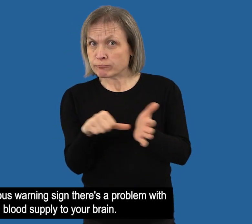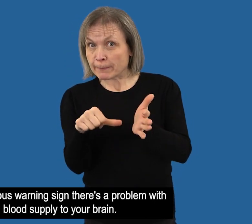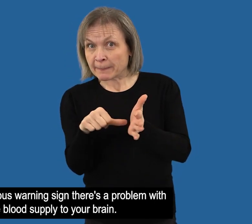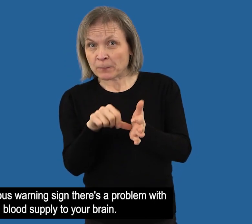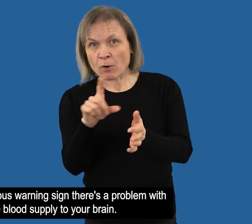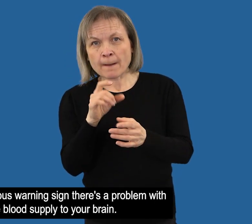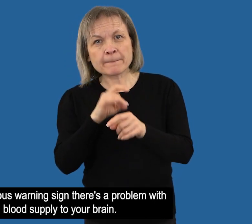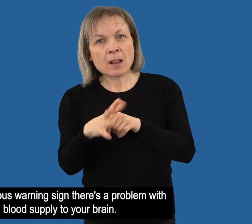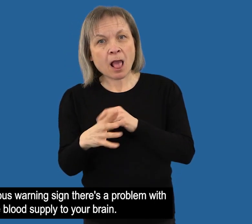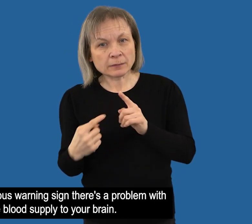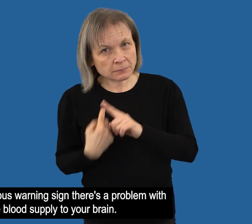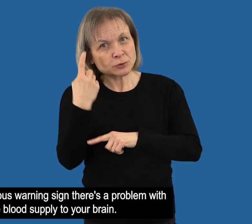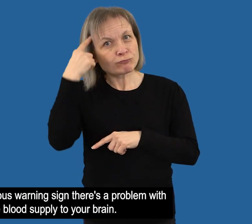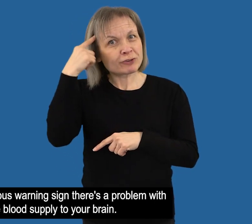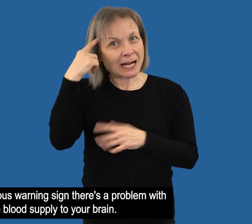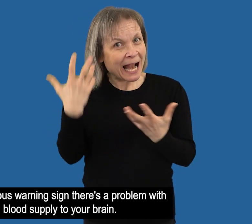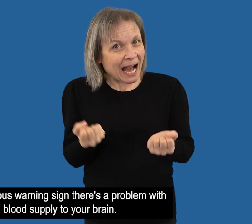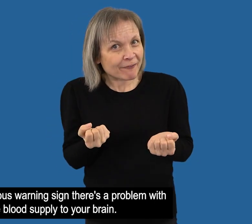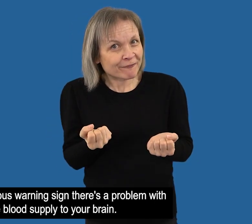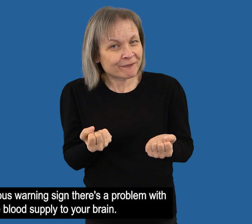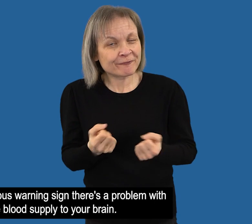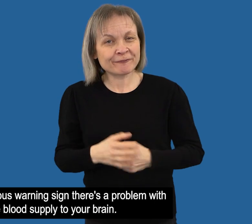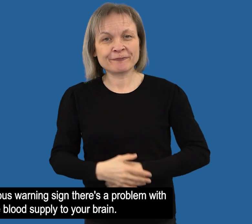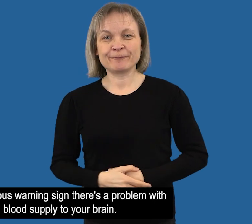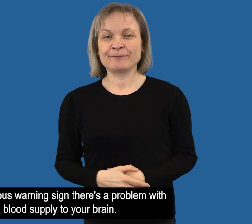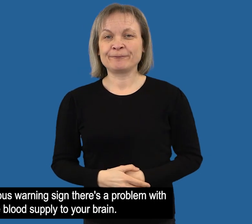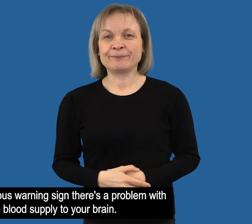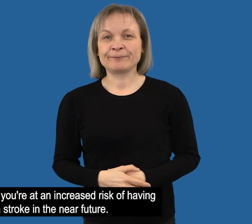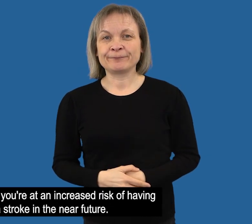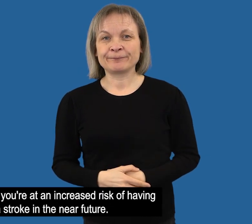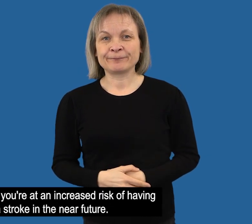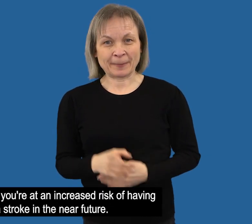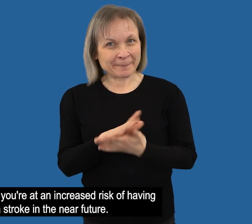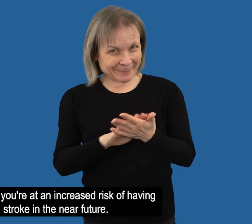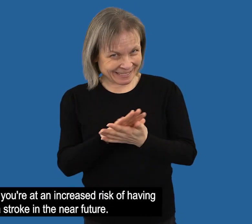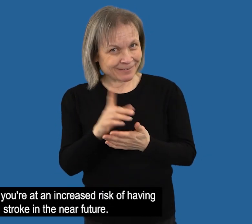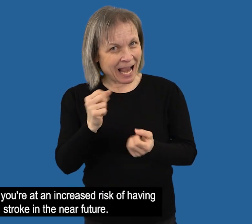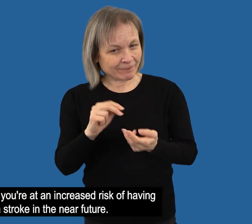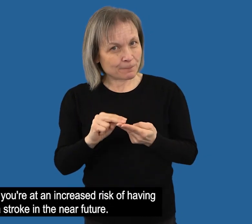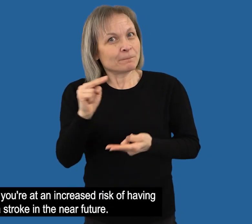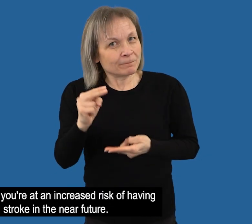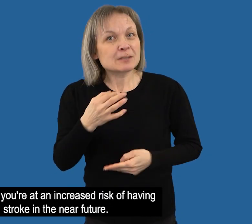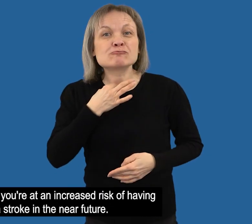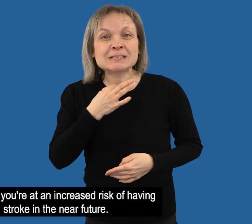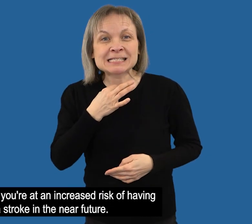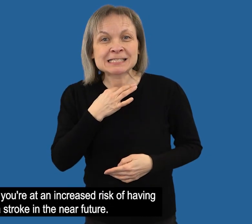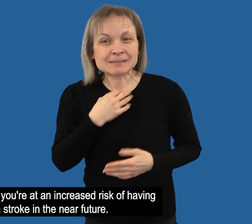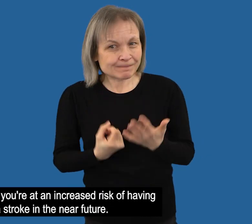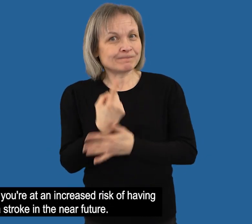warning sign there's a problem with the blood supply to your brain. This means you're at an increased risk of having a